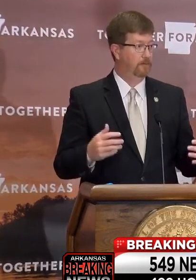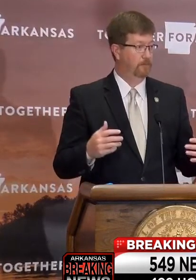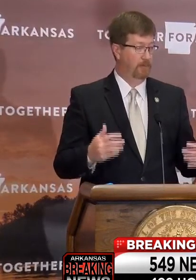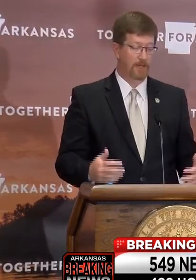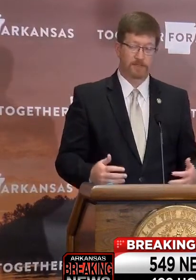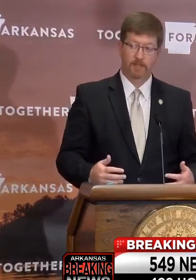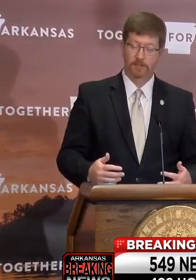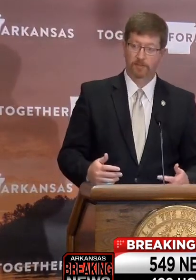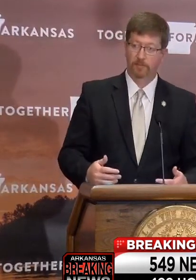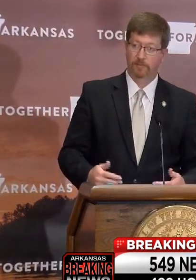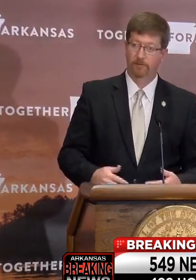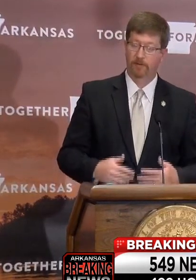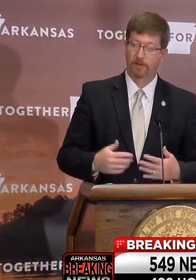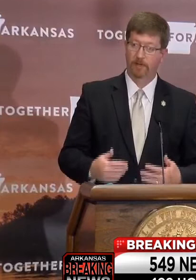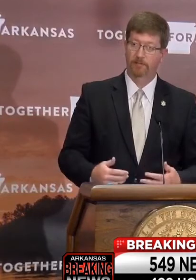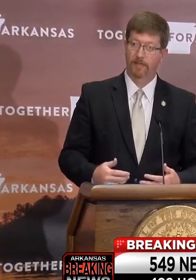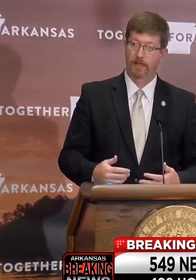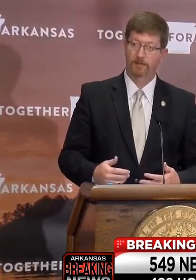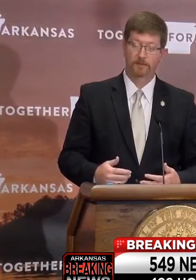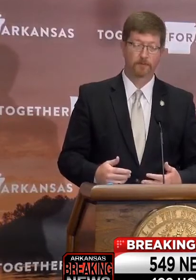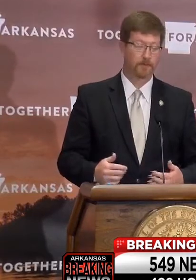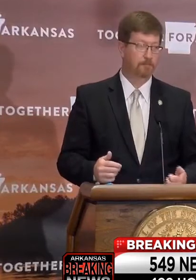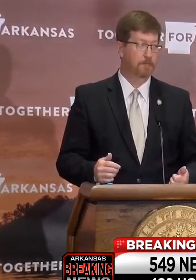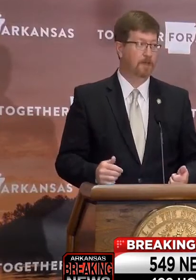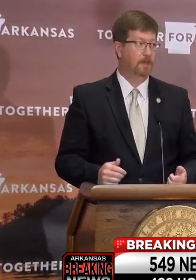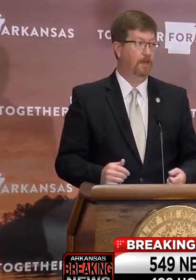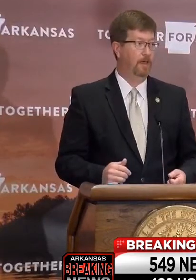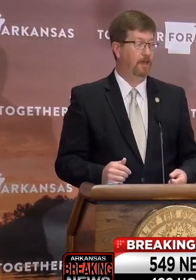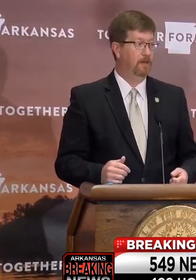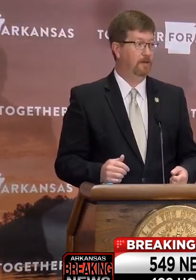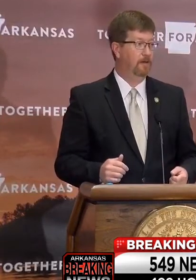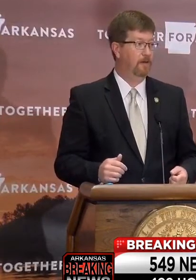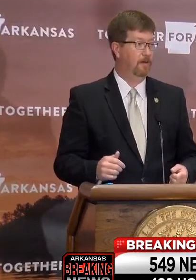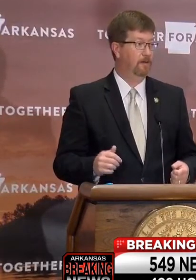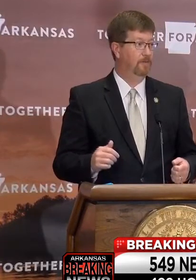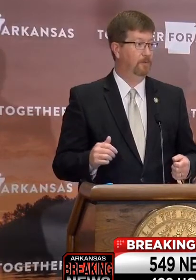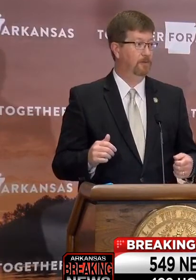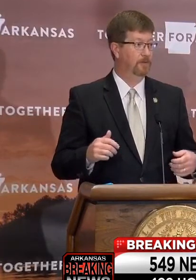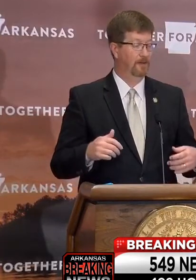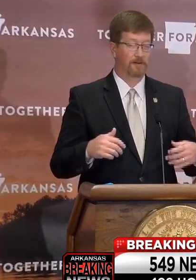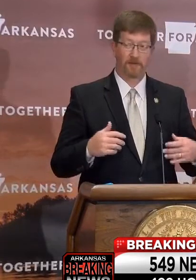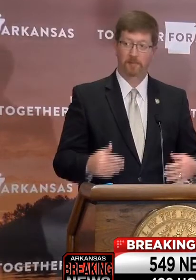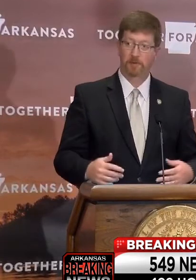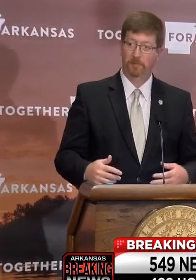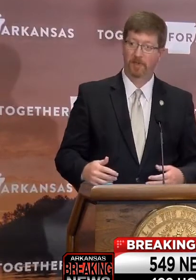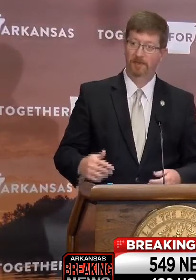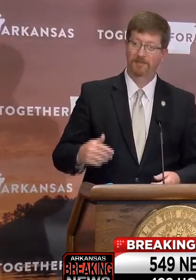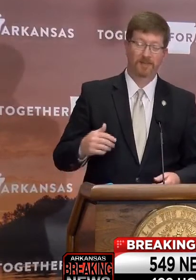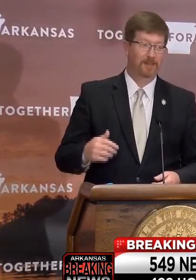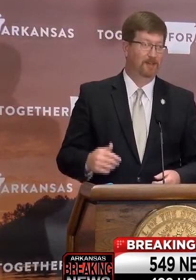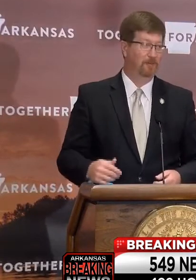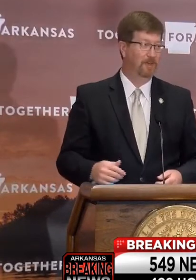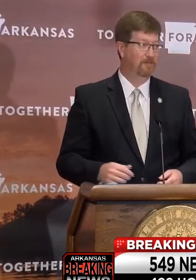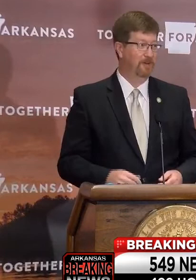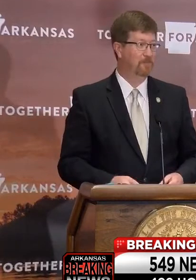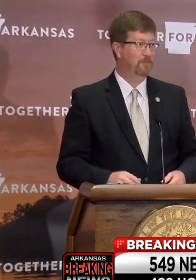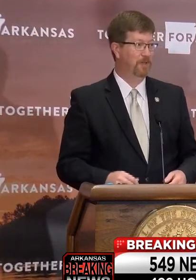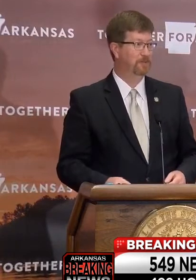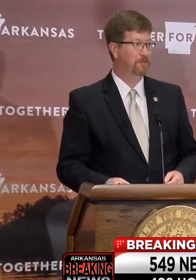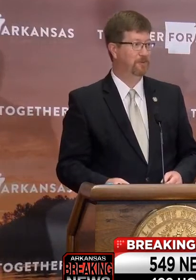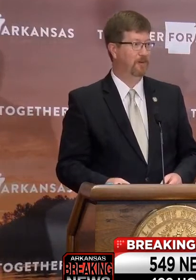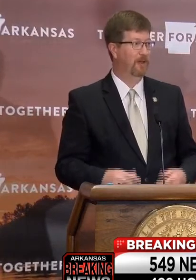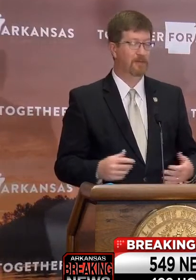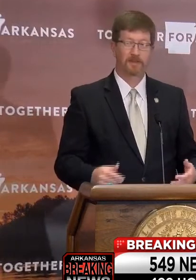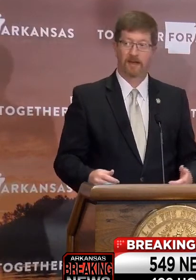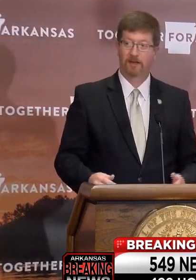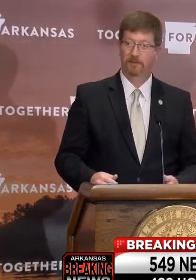Various supply chain issues have created challenges for them, and if you look at our Facebook page, we have a number of